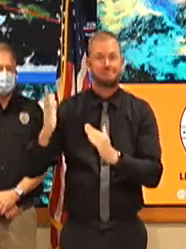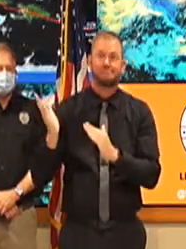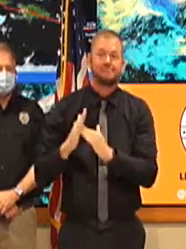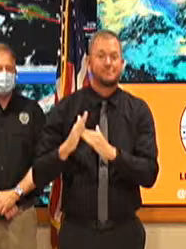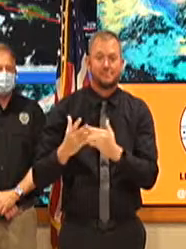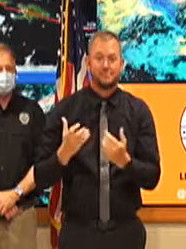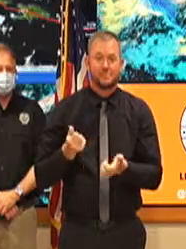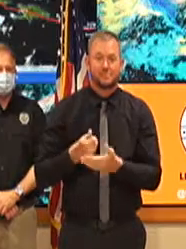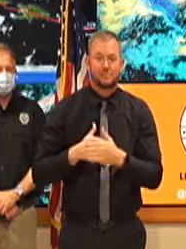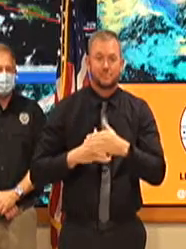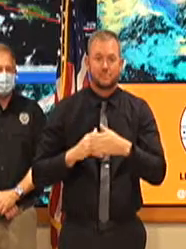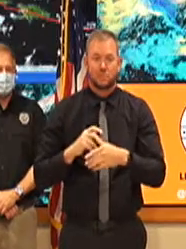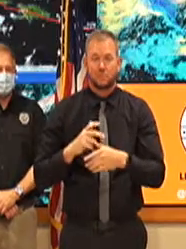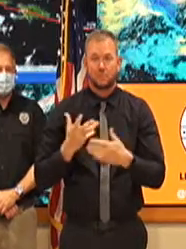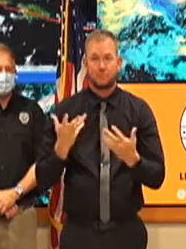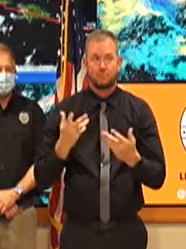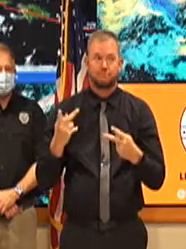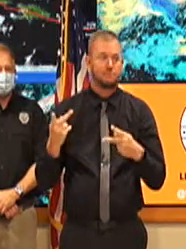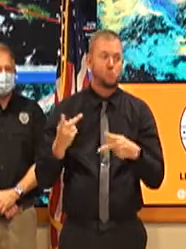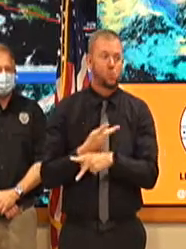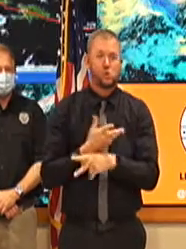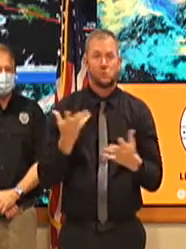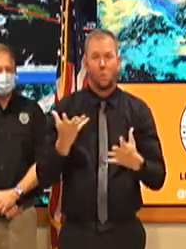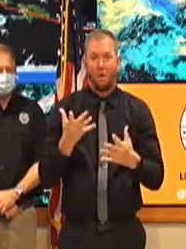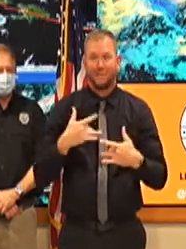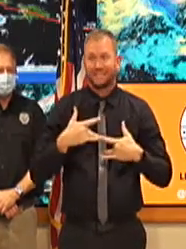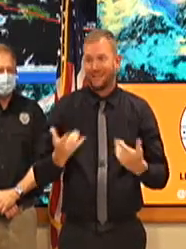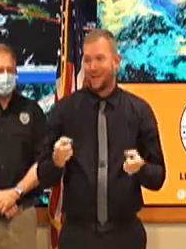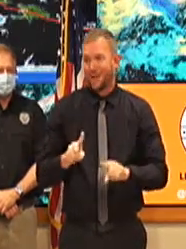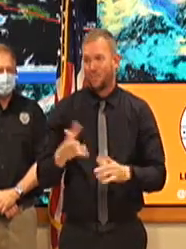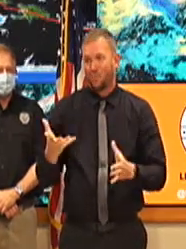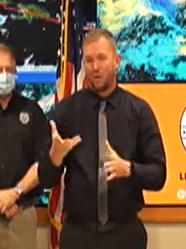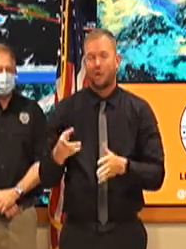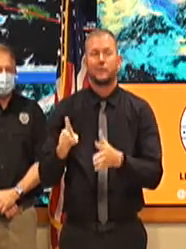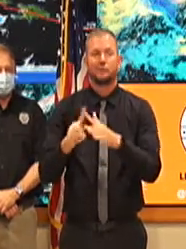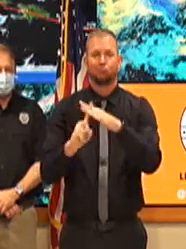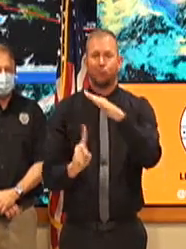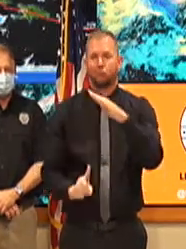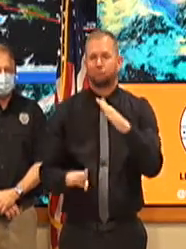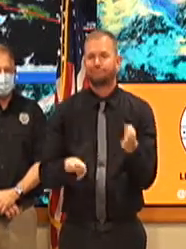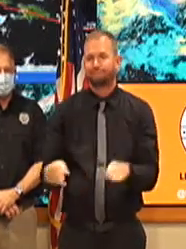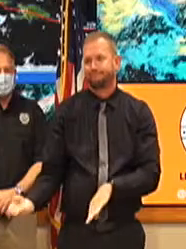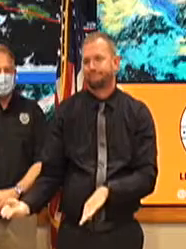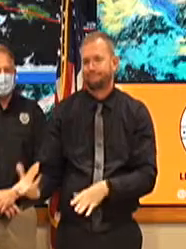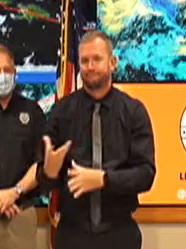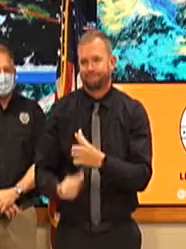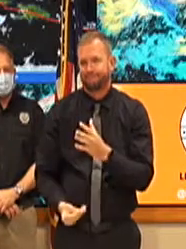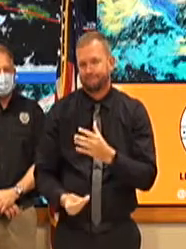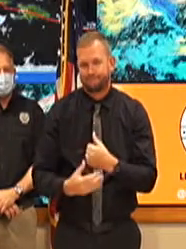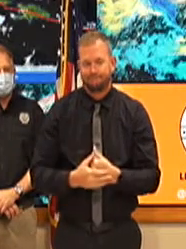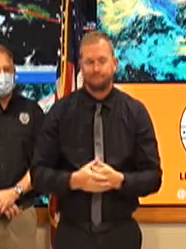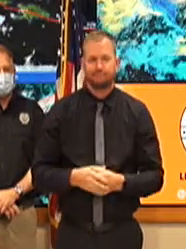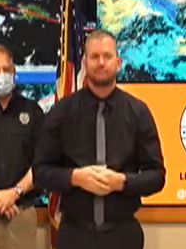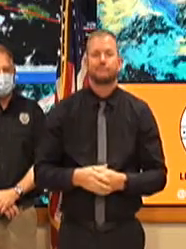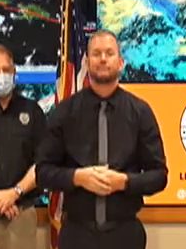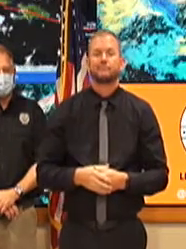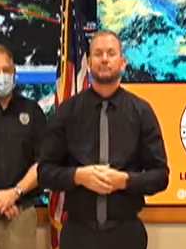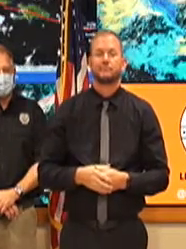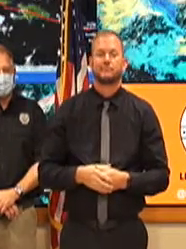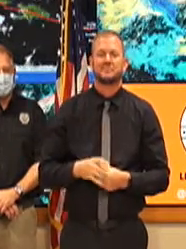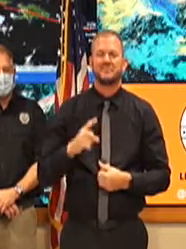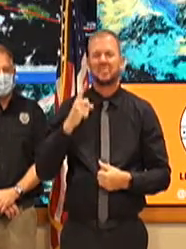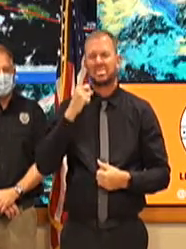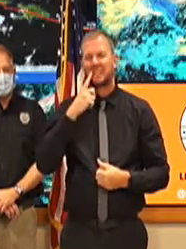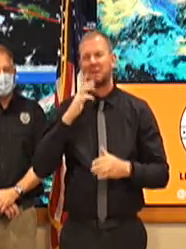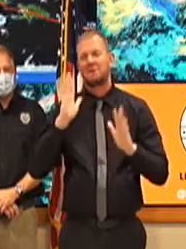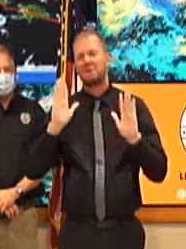flood-related injuries. Do not think of storm surge as just a bad tide, a really high tide. It is deadly, and